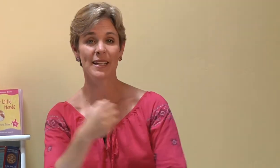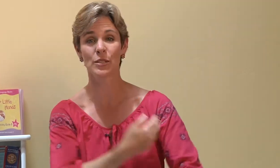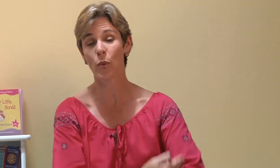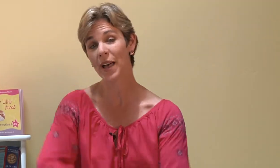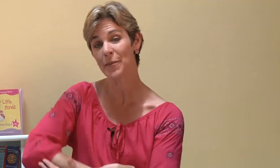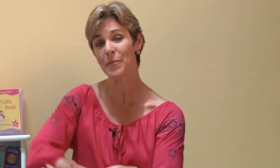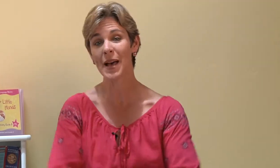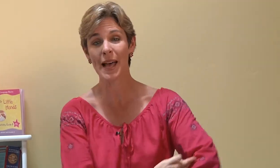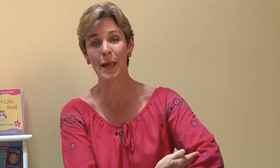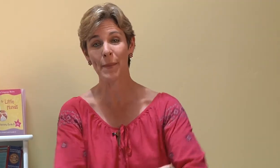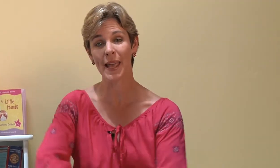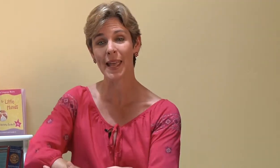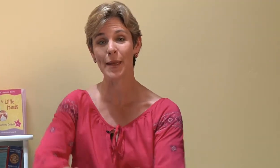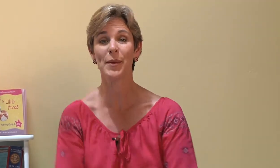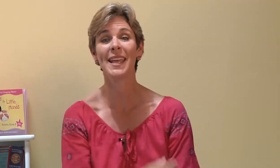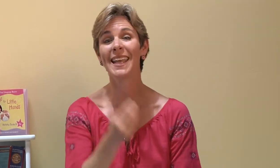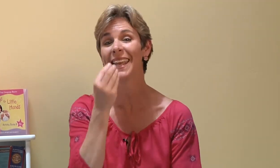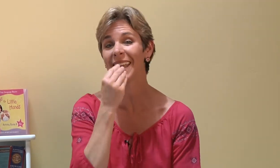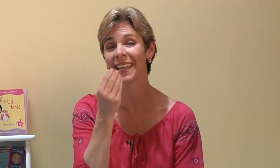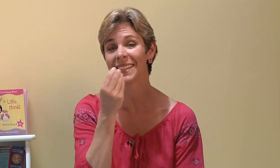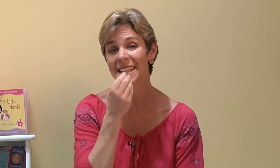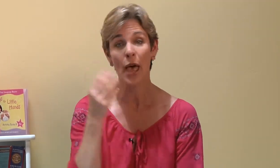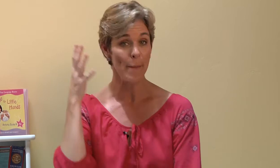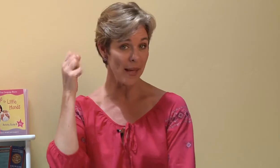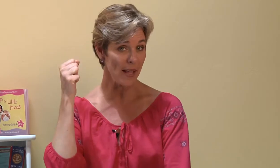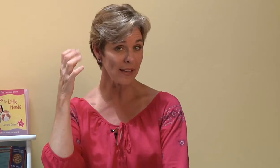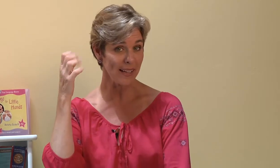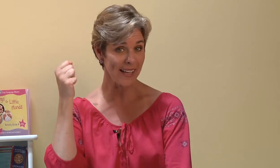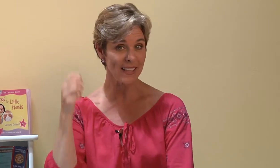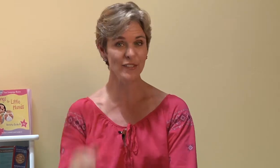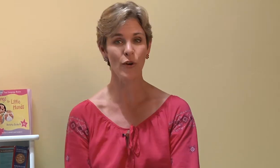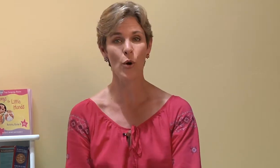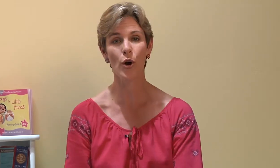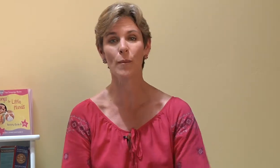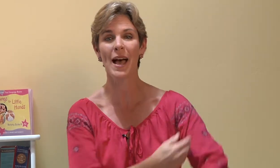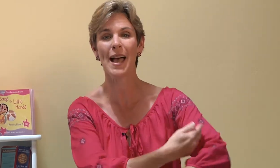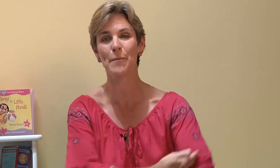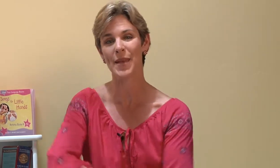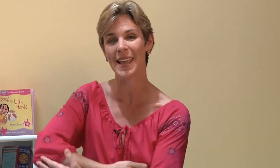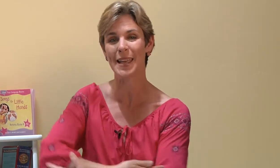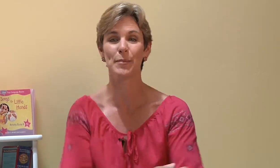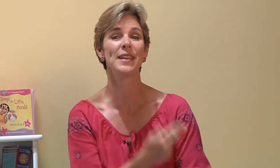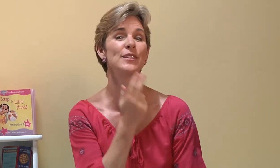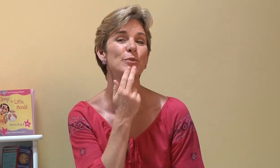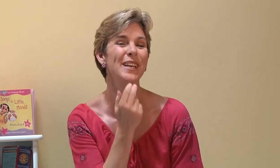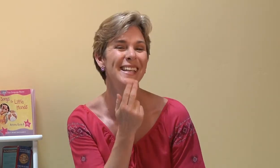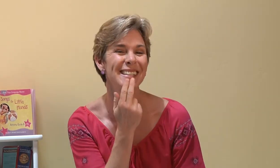is what my baby eats, milk is for my baby sweet.